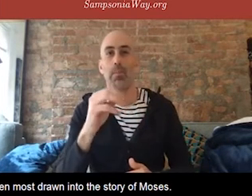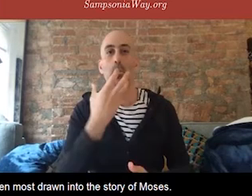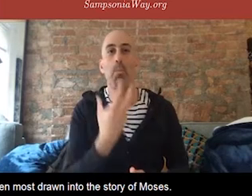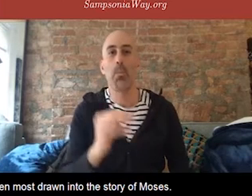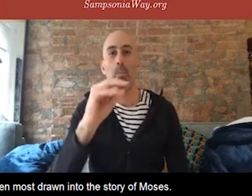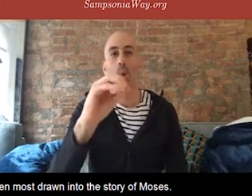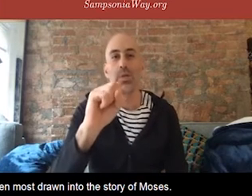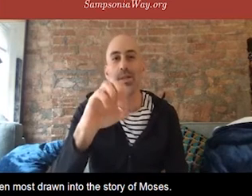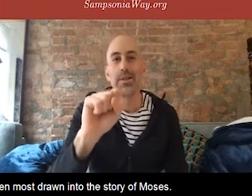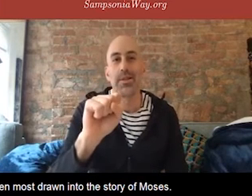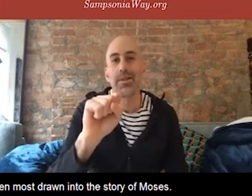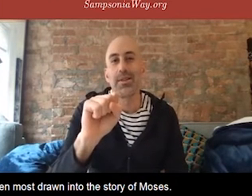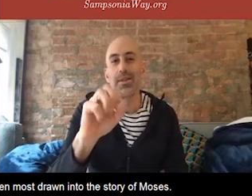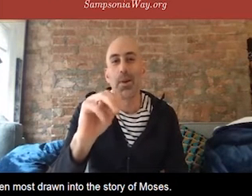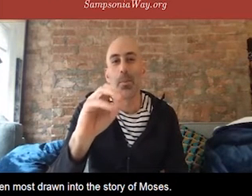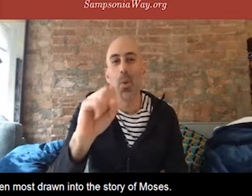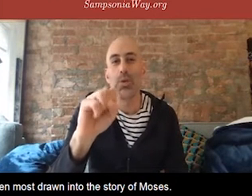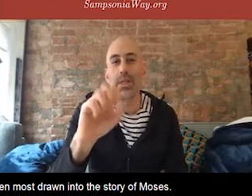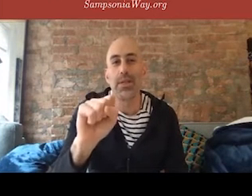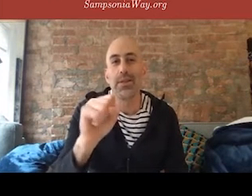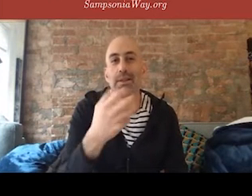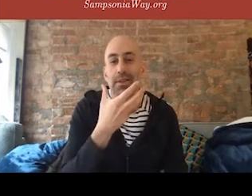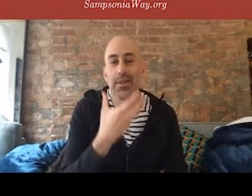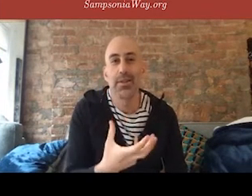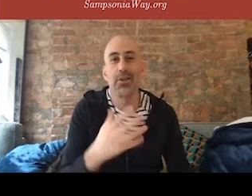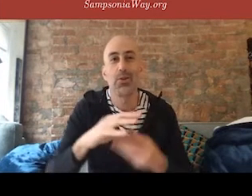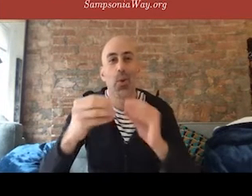I've been most drawn into the story of Moses.